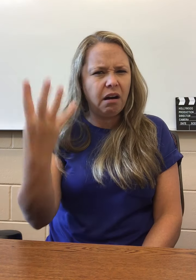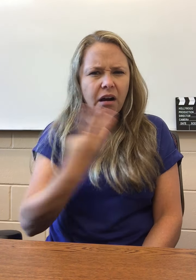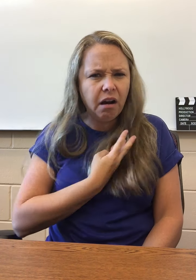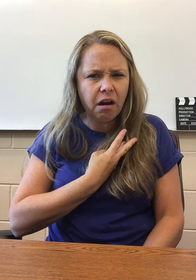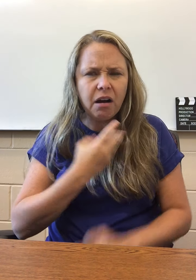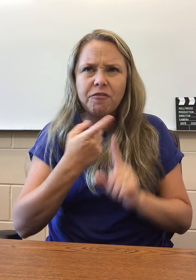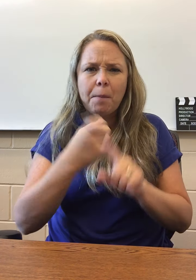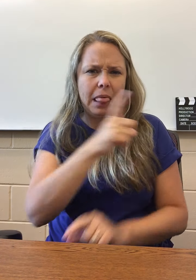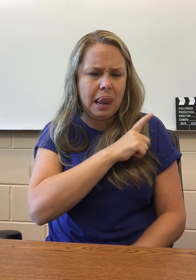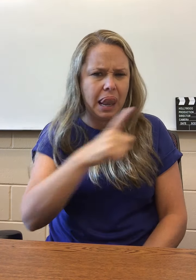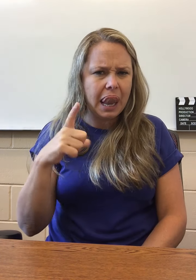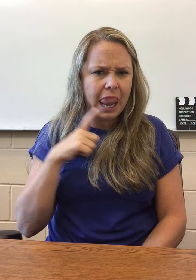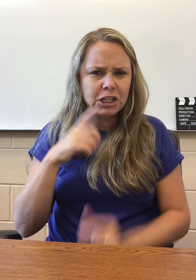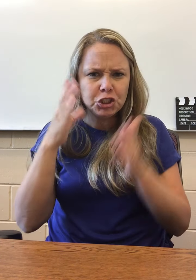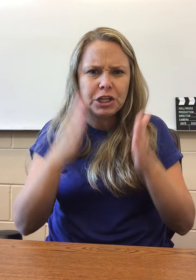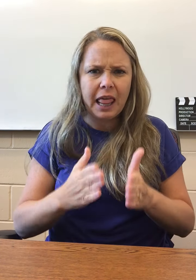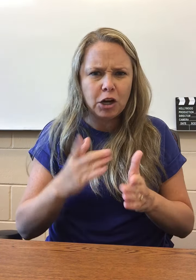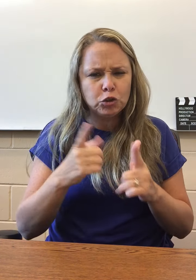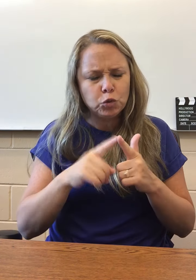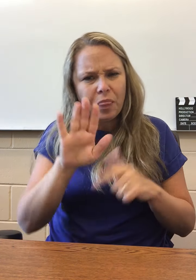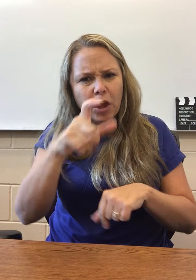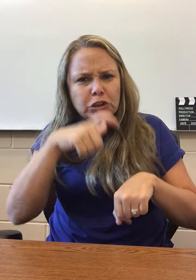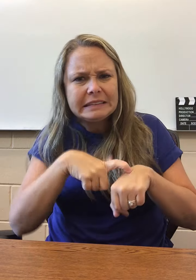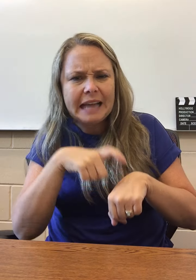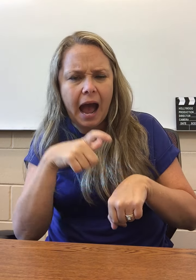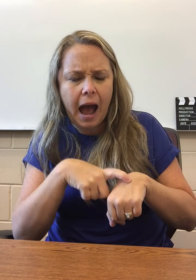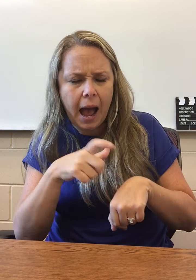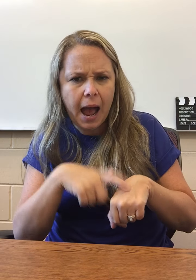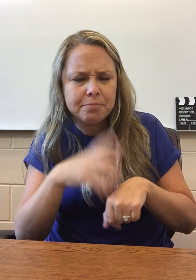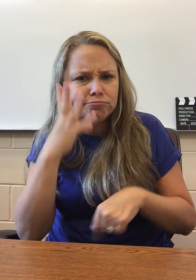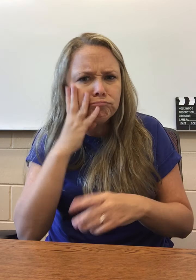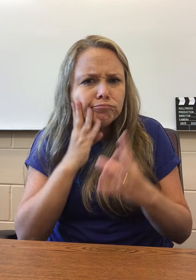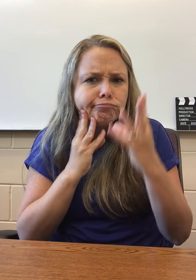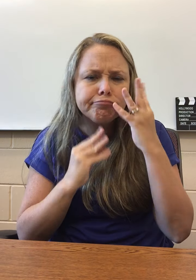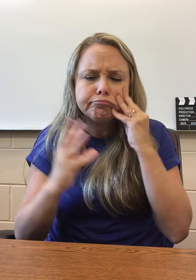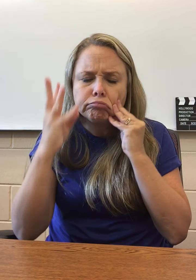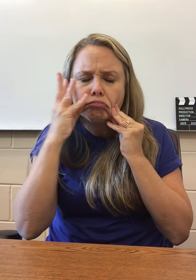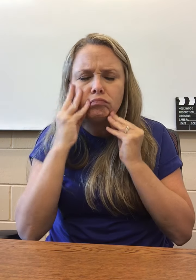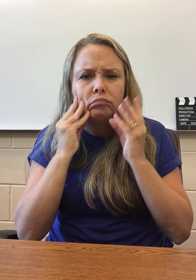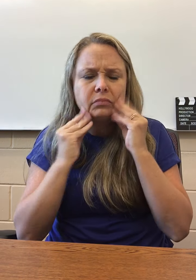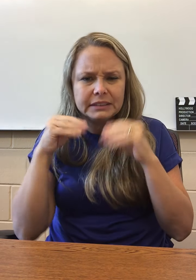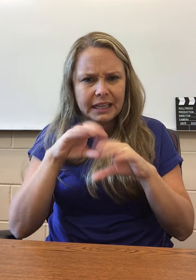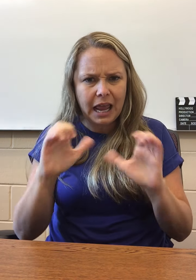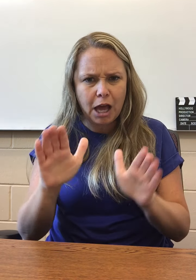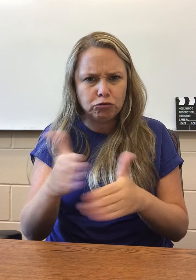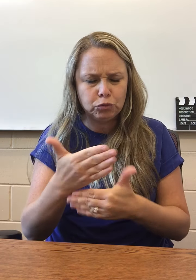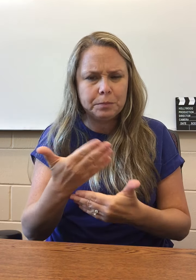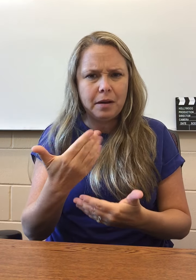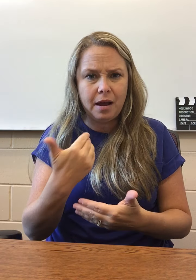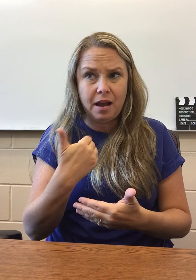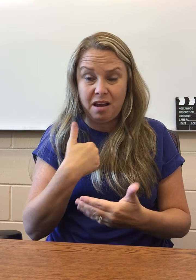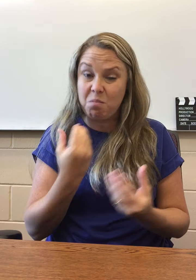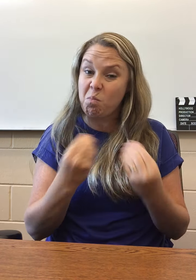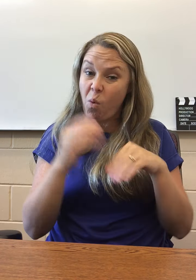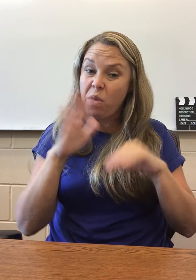legislature to their their their time actually in the classroom i've had more than one veteran teacher tell